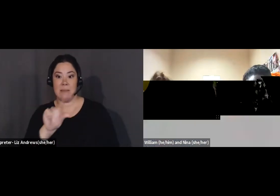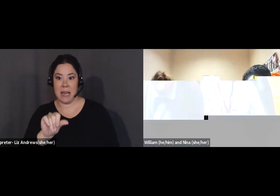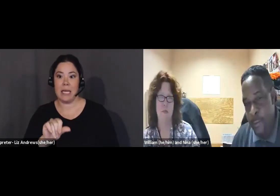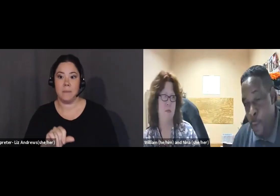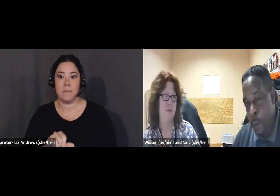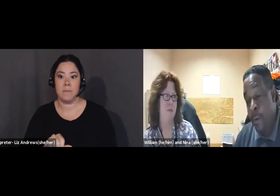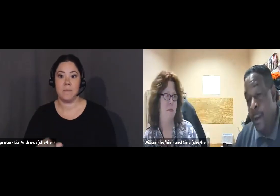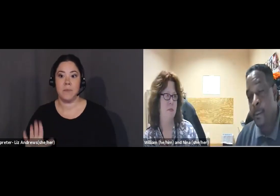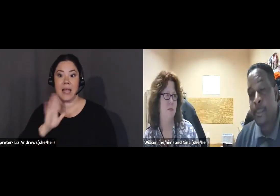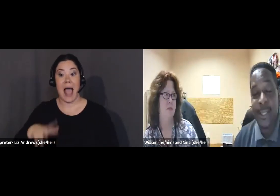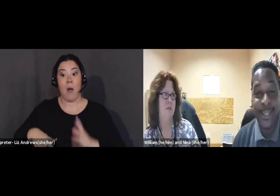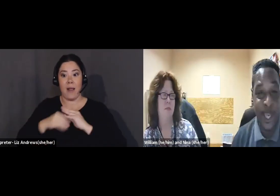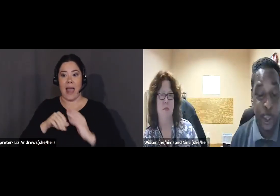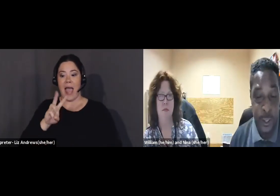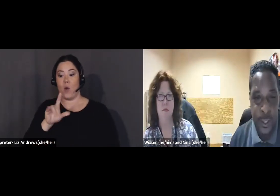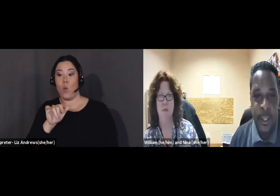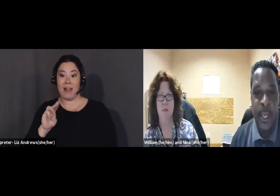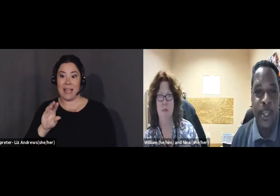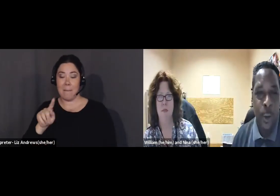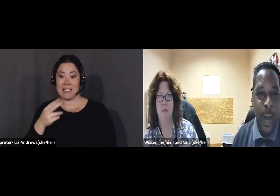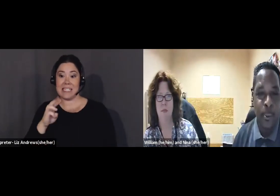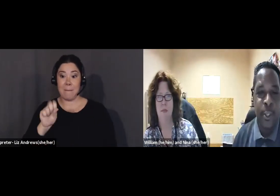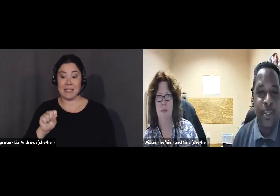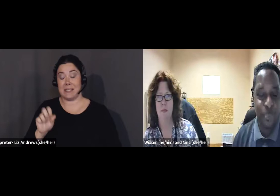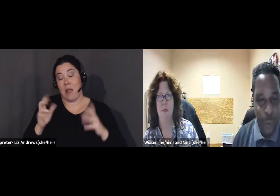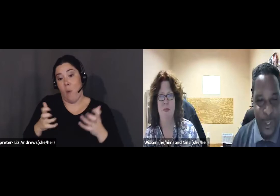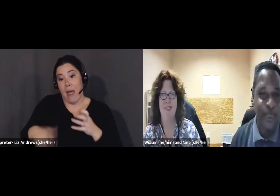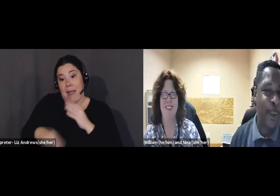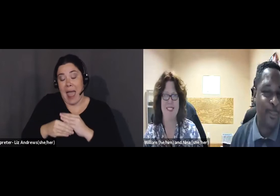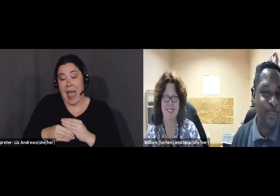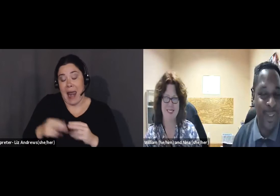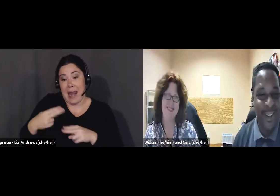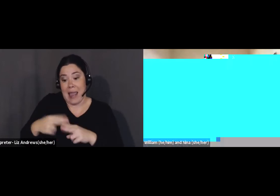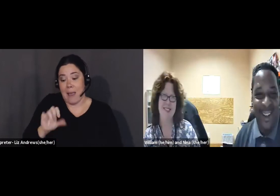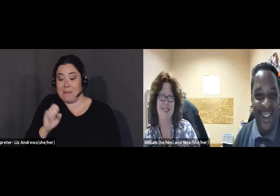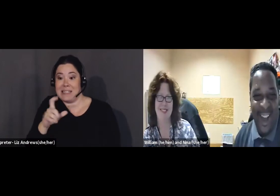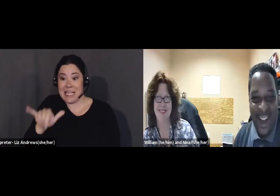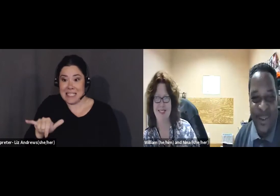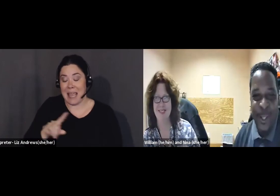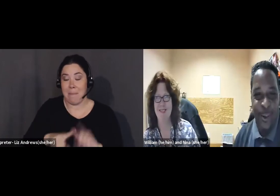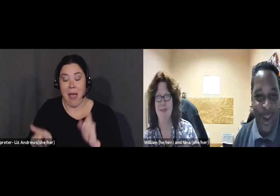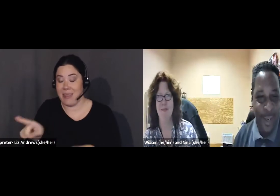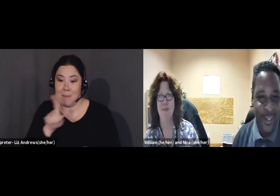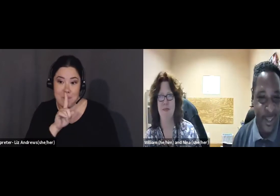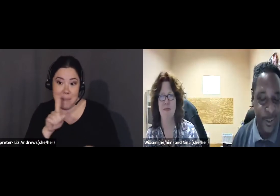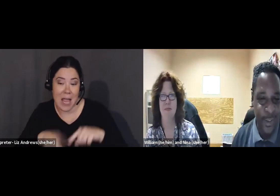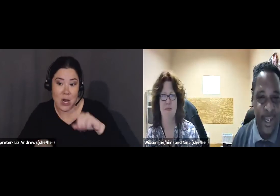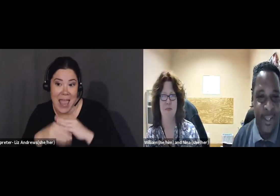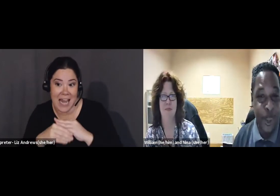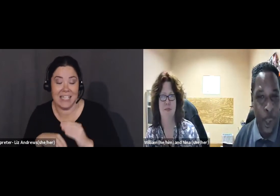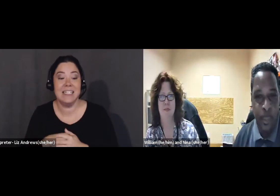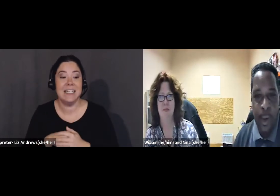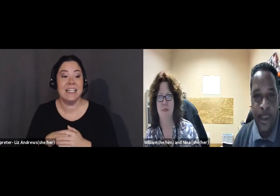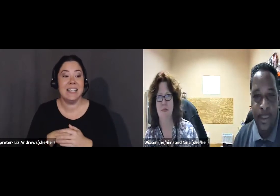add sexy in front of dark brown, but they said I couldn't. So I will just read the script, and I will describe